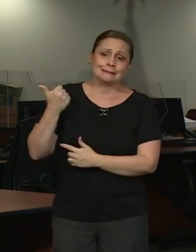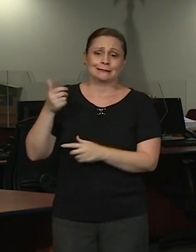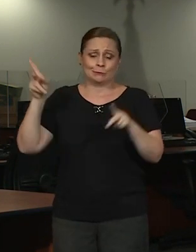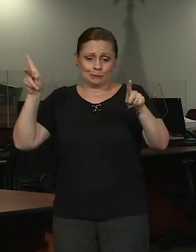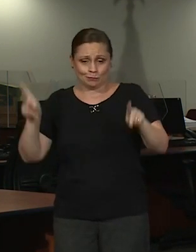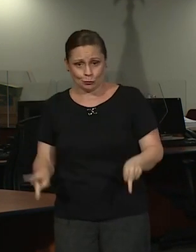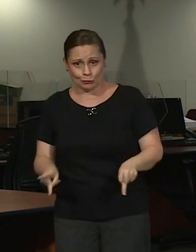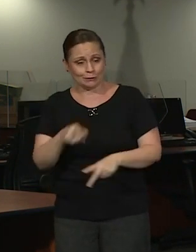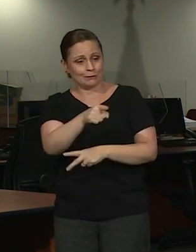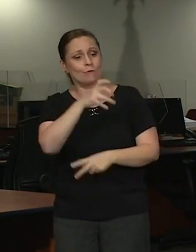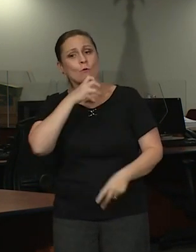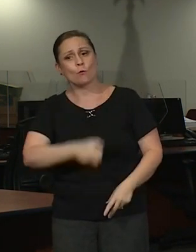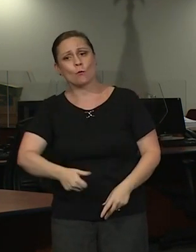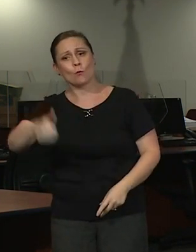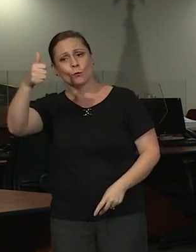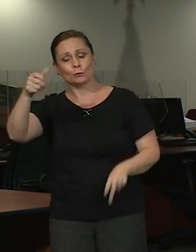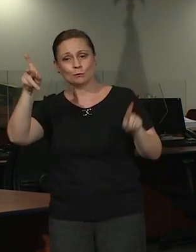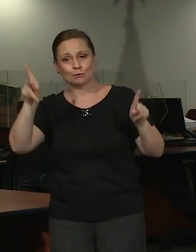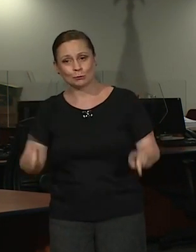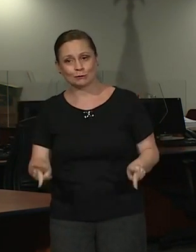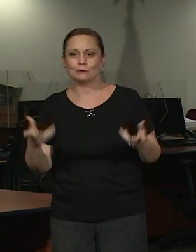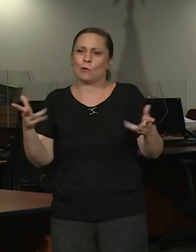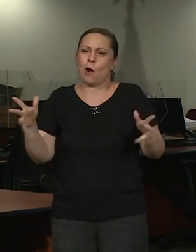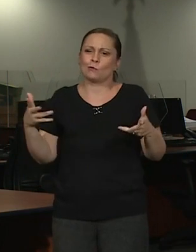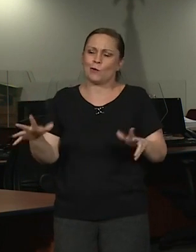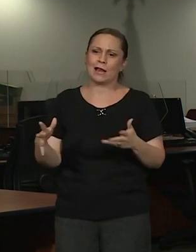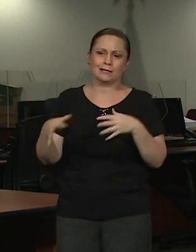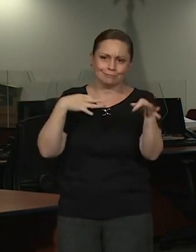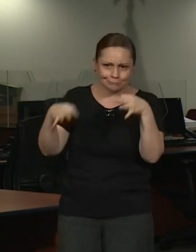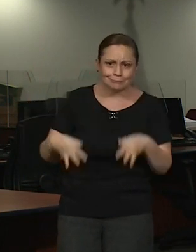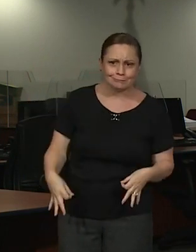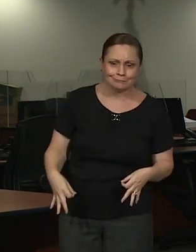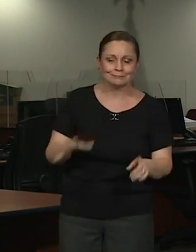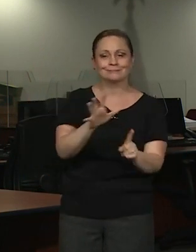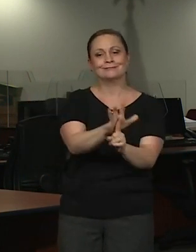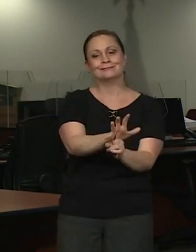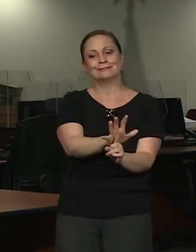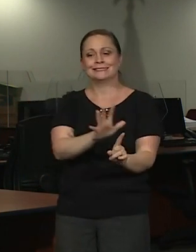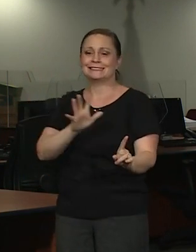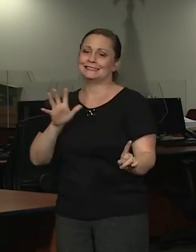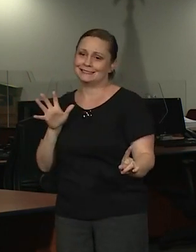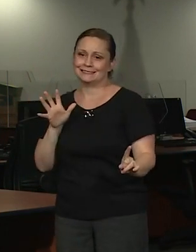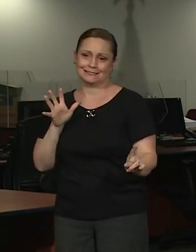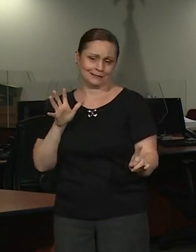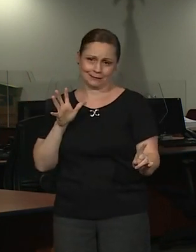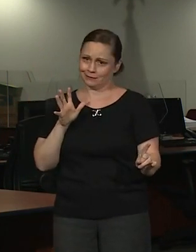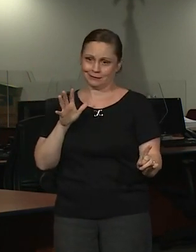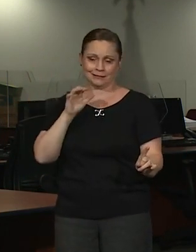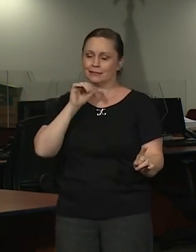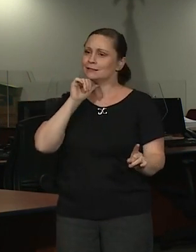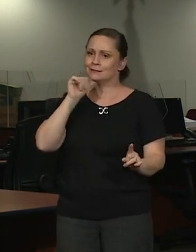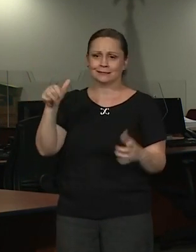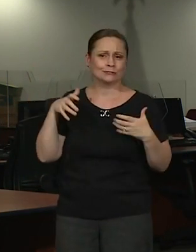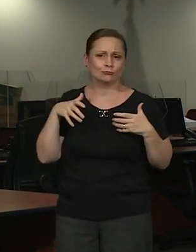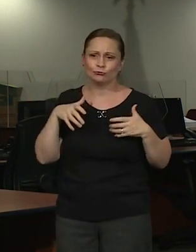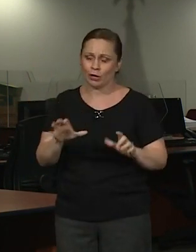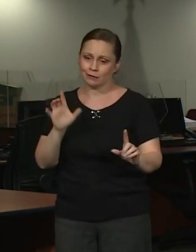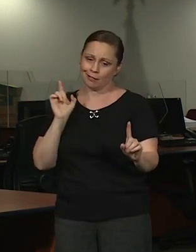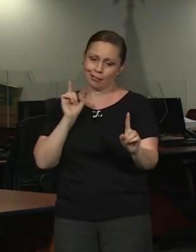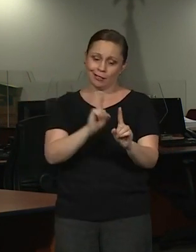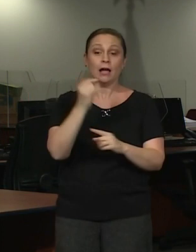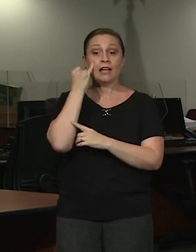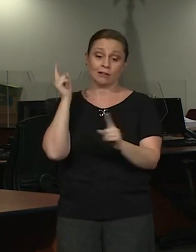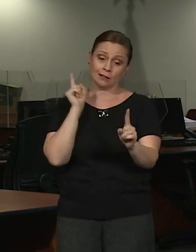person in the categories we described. Keep that distance. Don't take that chance. If you go get closer, wear